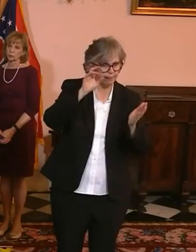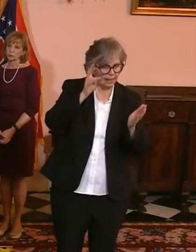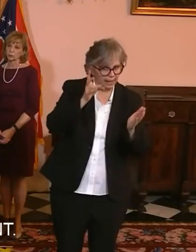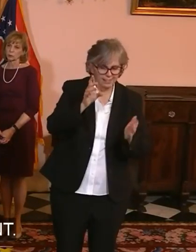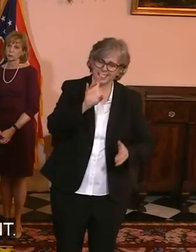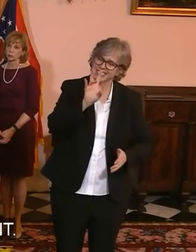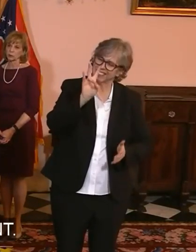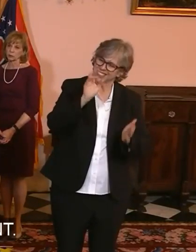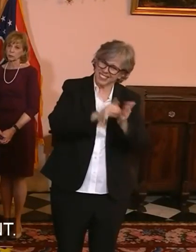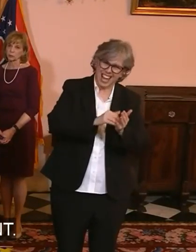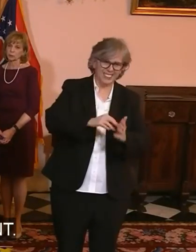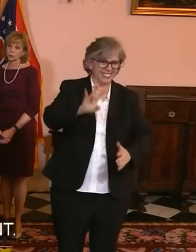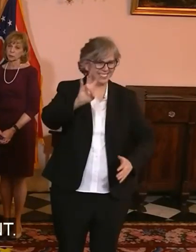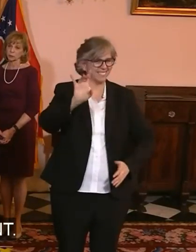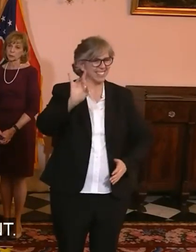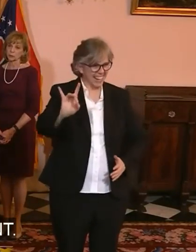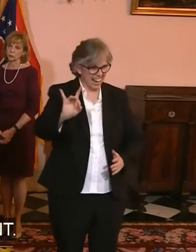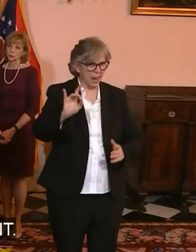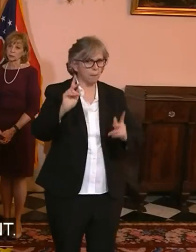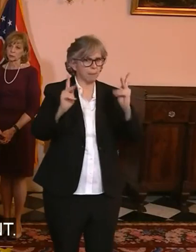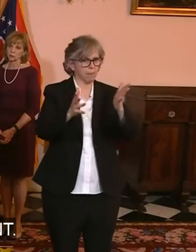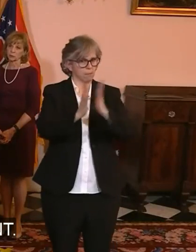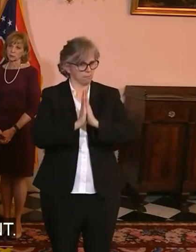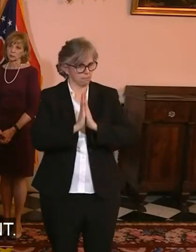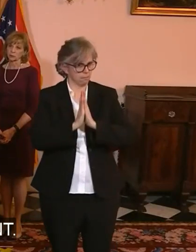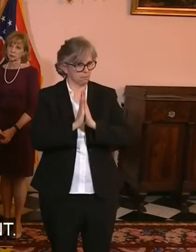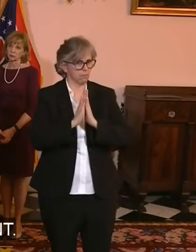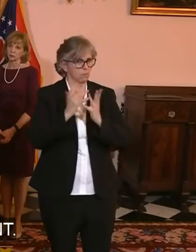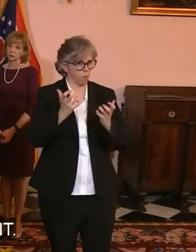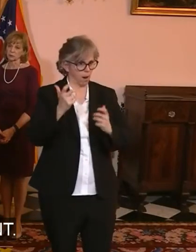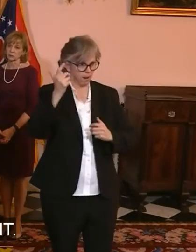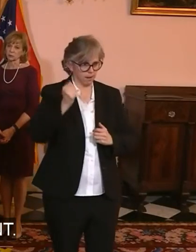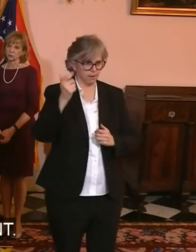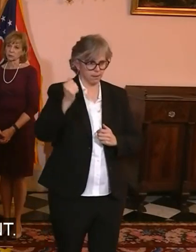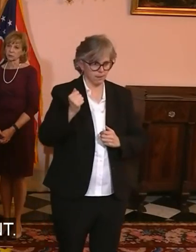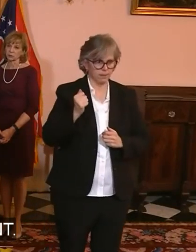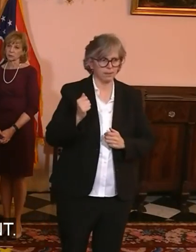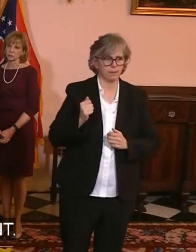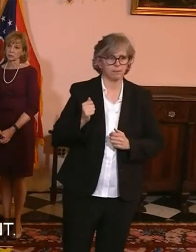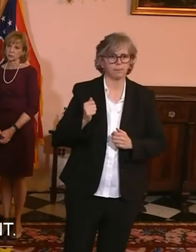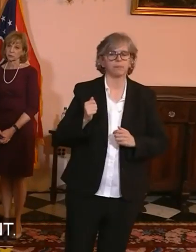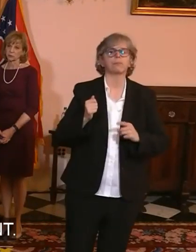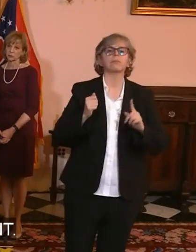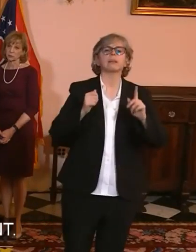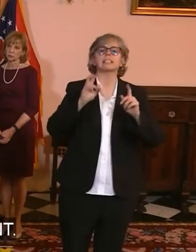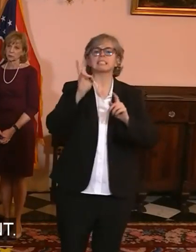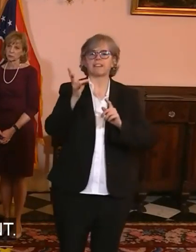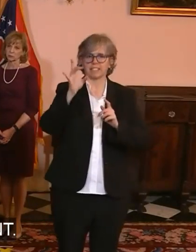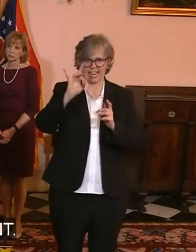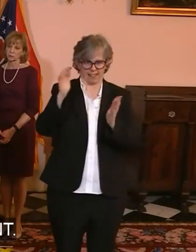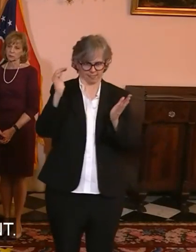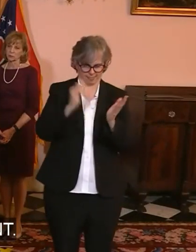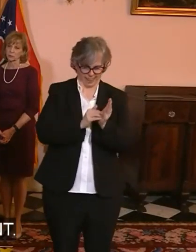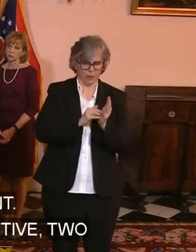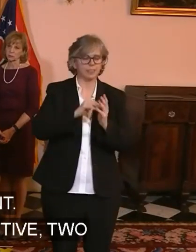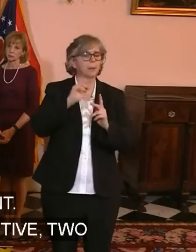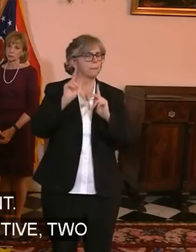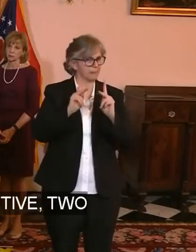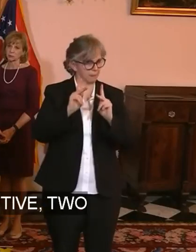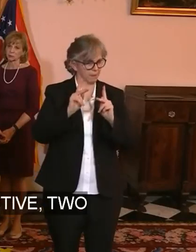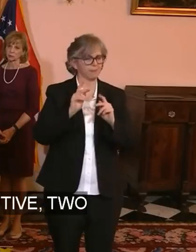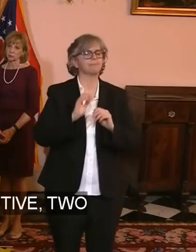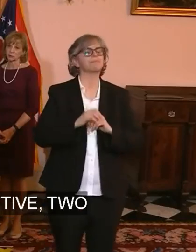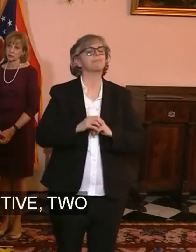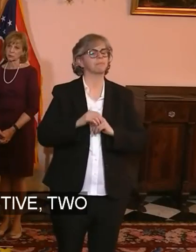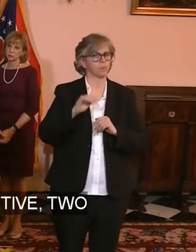Put that in perspective, 2 weeks ago we had about 6,500. That's the 78,000 numbers is basically just 3